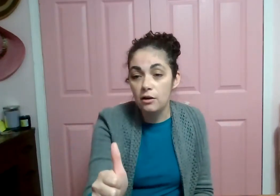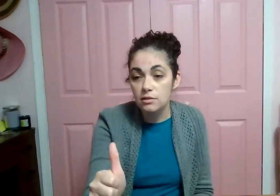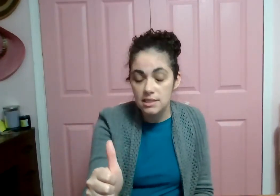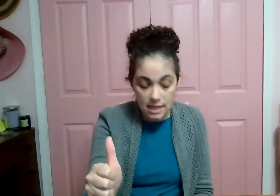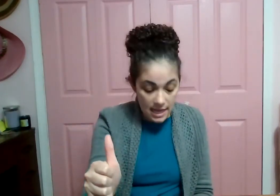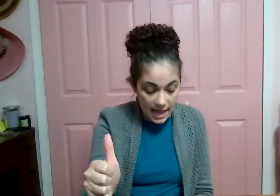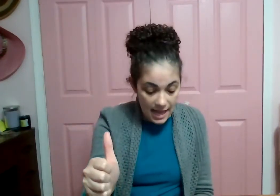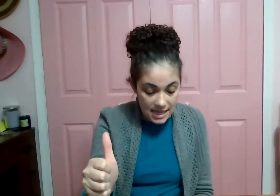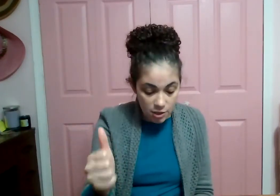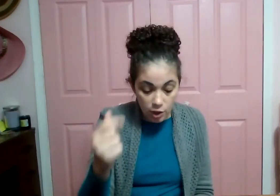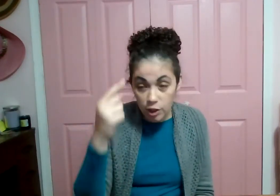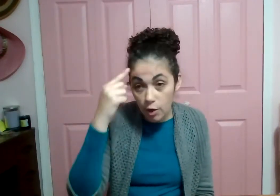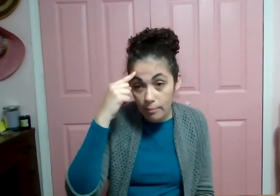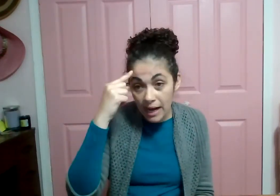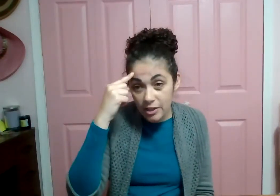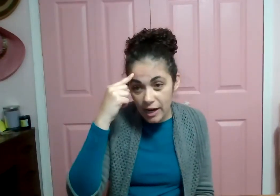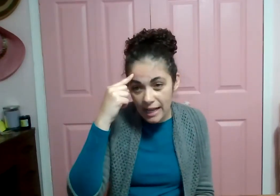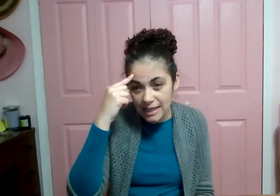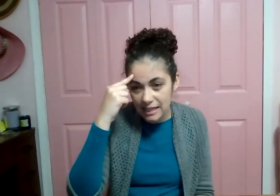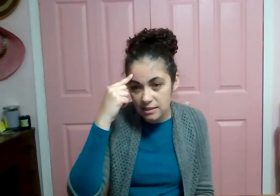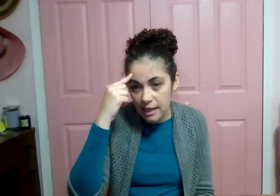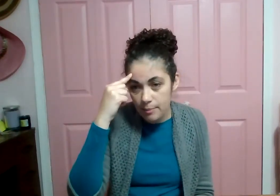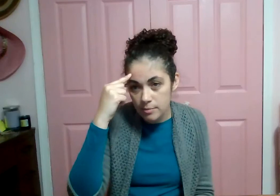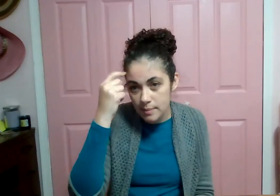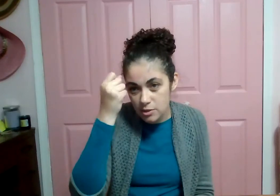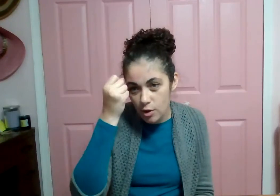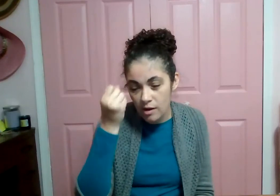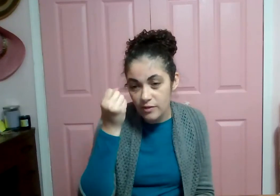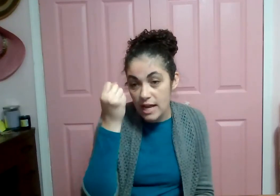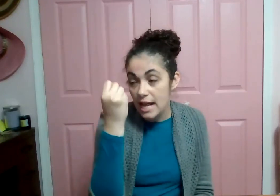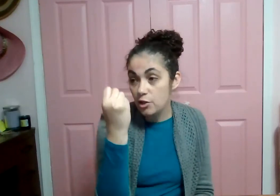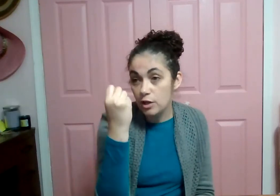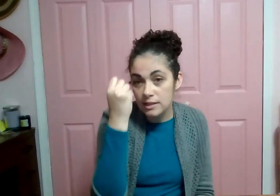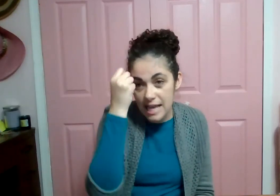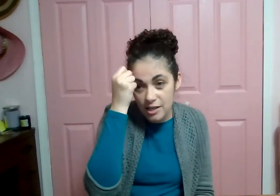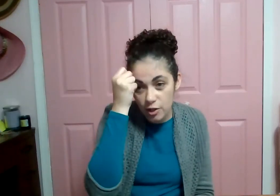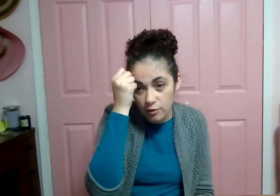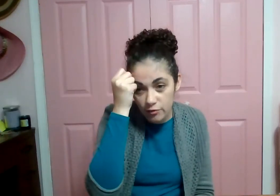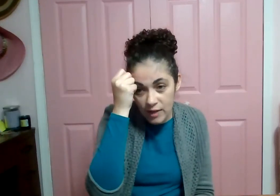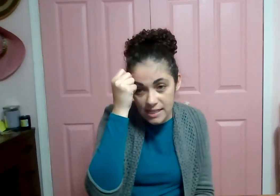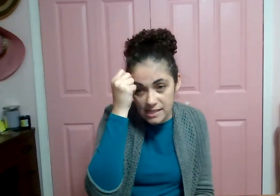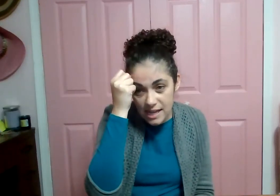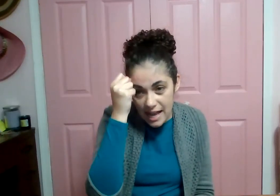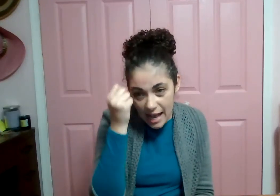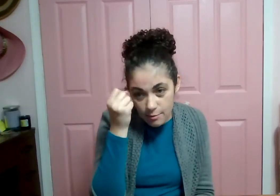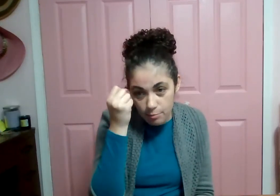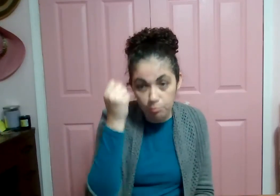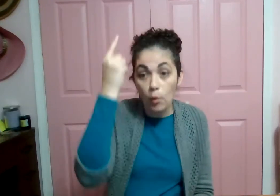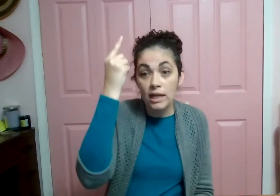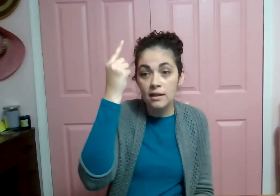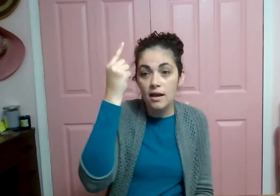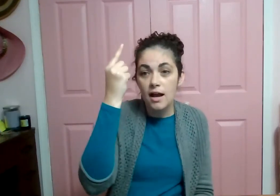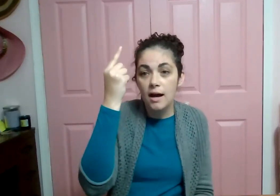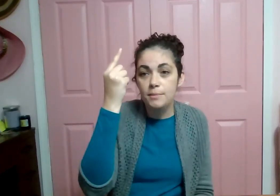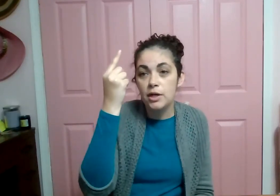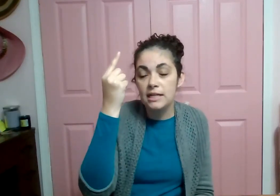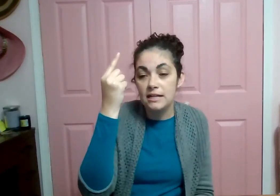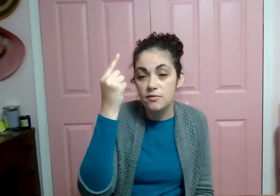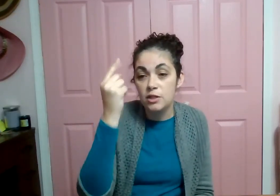out. And then you're going to go by your head like a light bulb's about to go off. And you're going to take your fist and boing up your index finger.